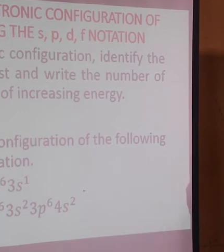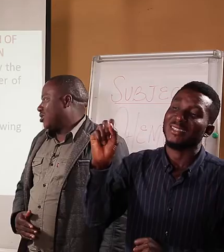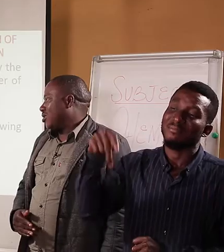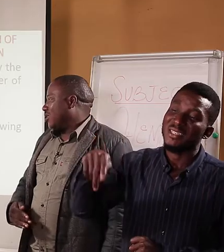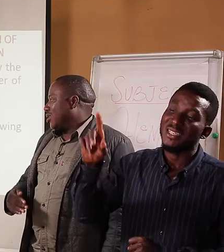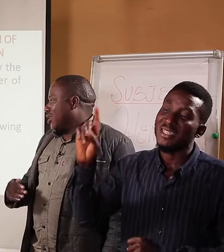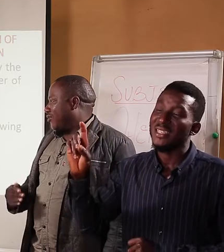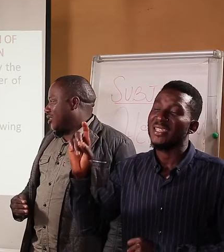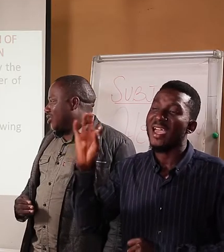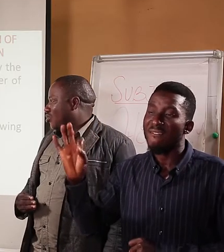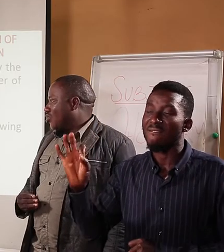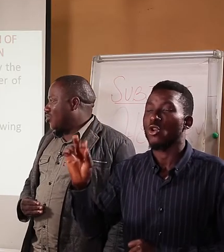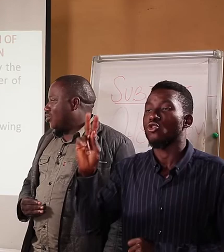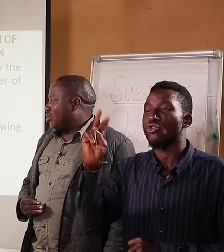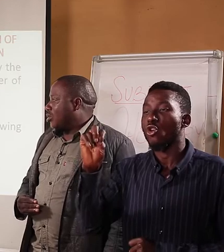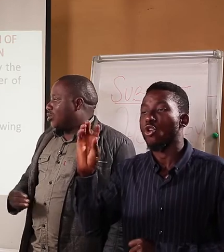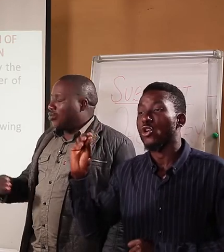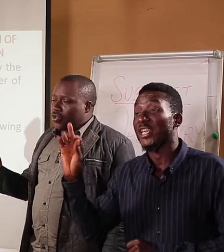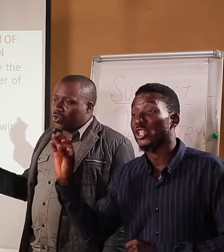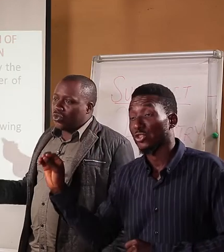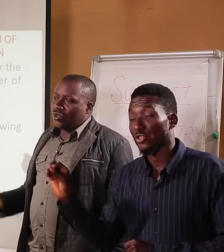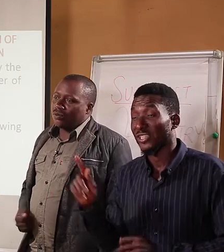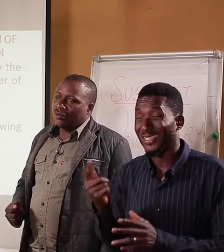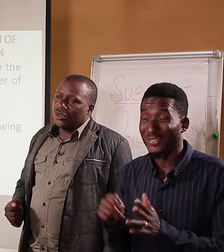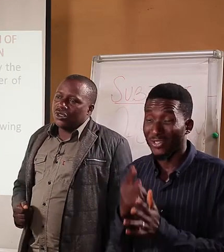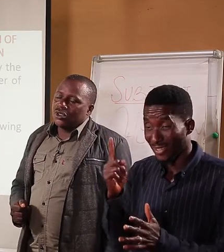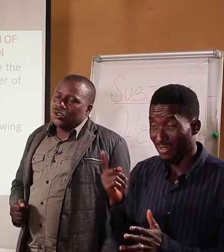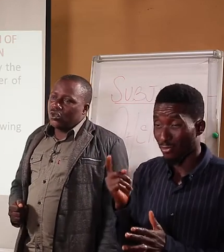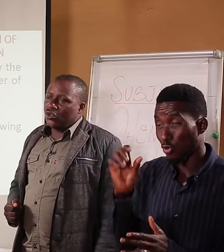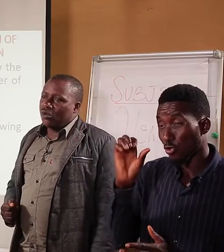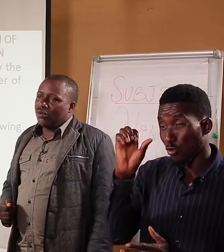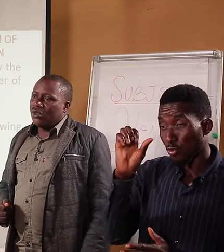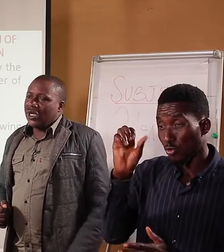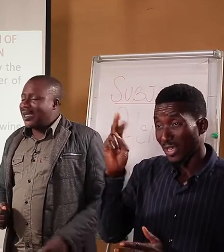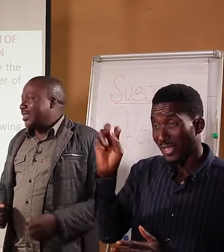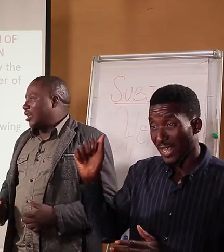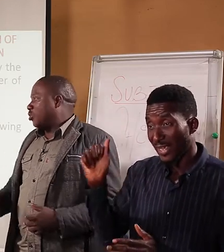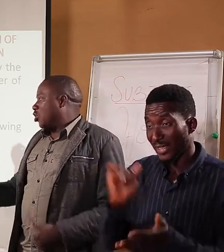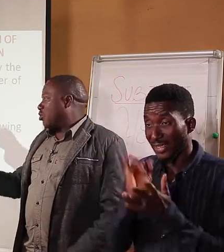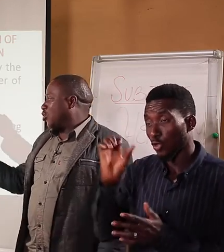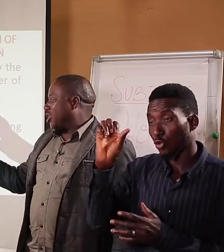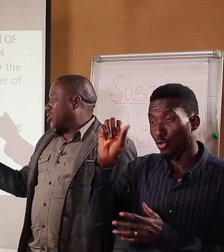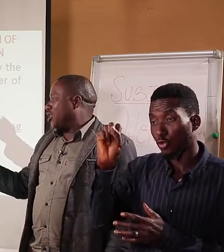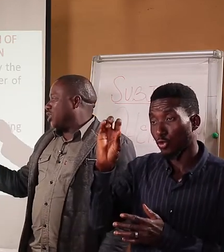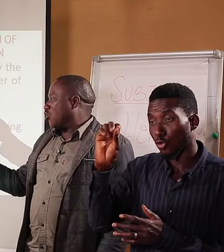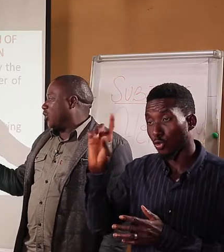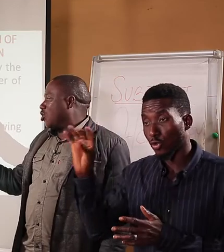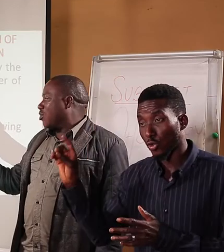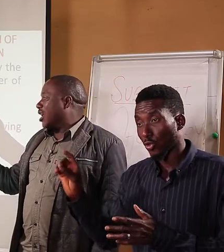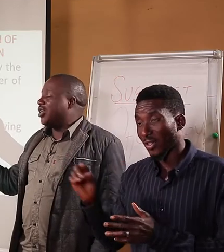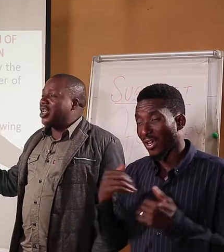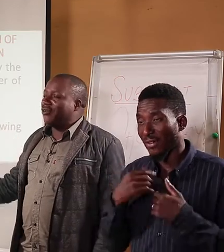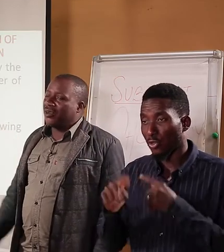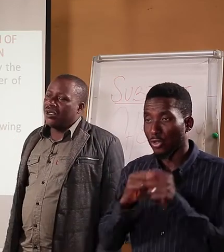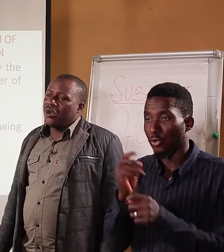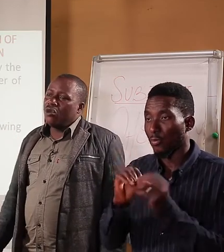notation, the first thing to do, you know, sodium. Sodium has an atomic number 23 with atomic